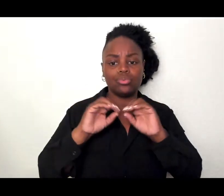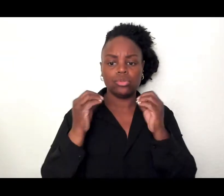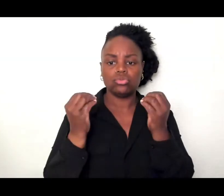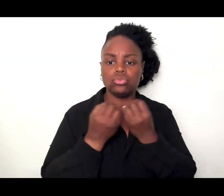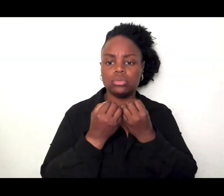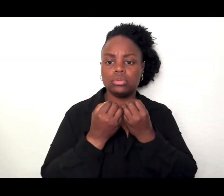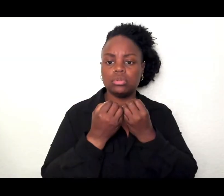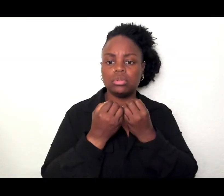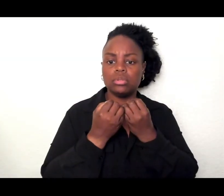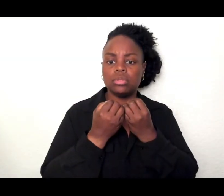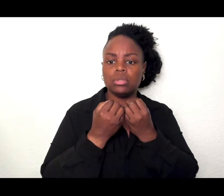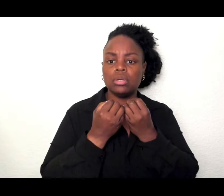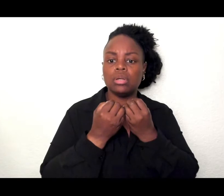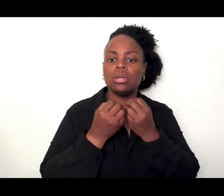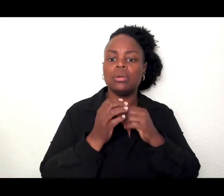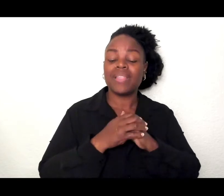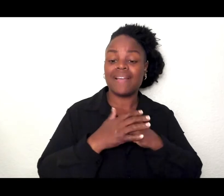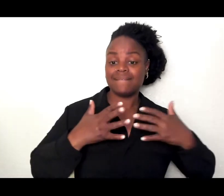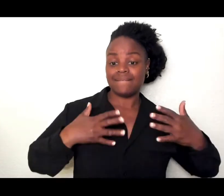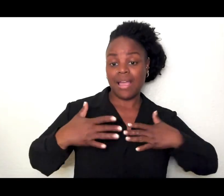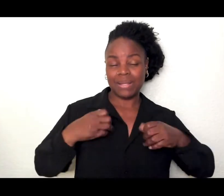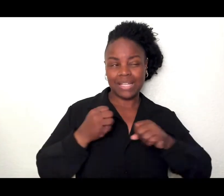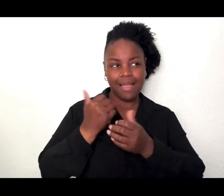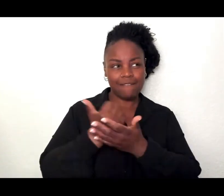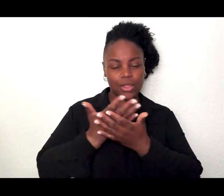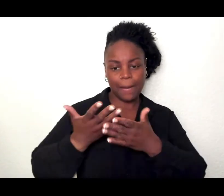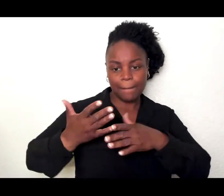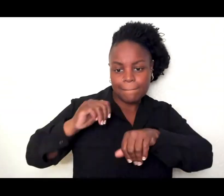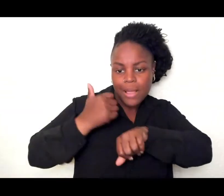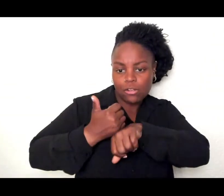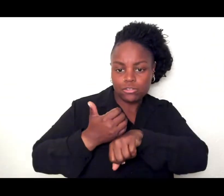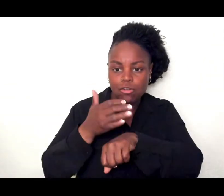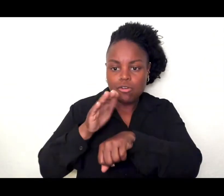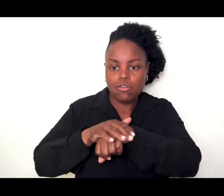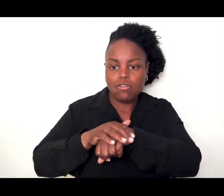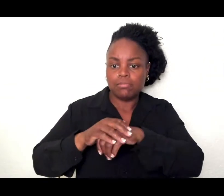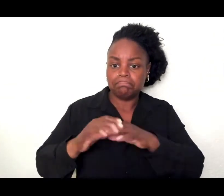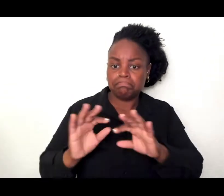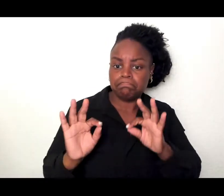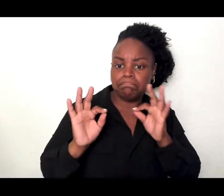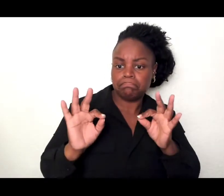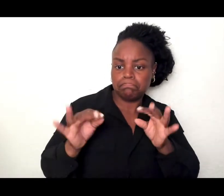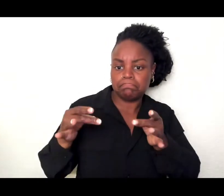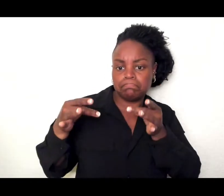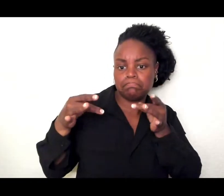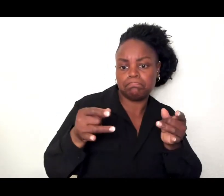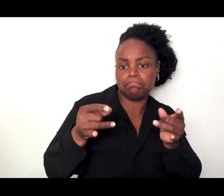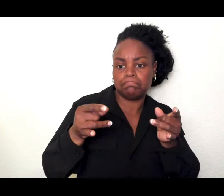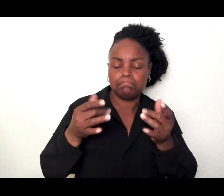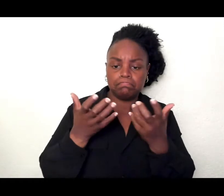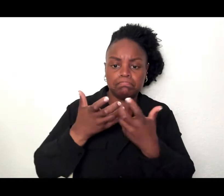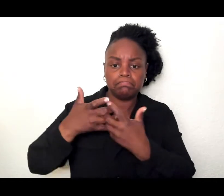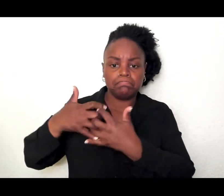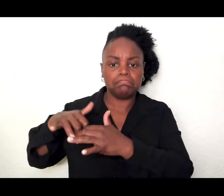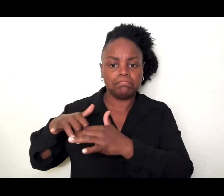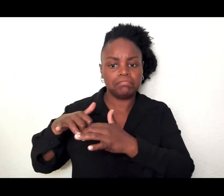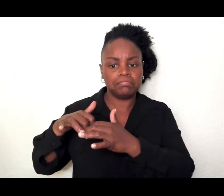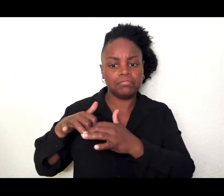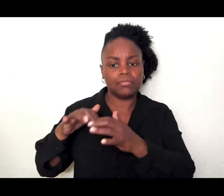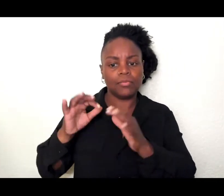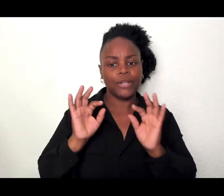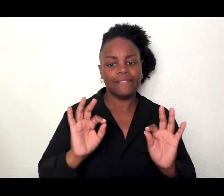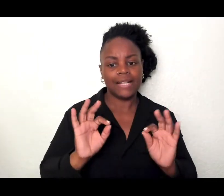more inclusive of all people. There's kind of this like push through it kind of thing that's normal for theater,